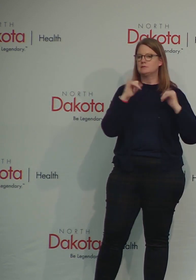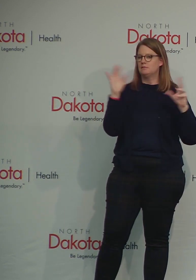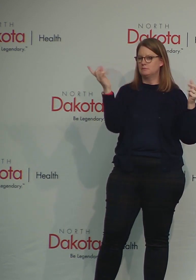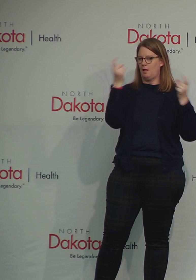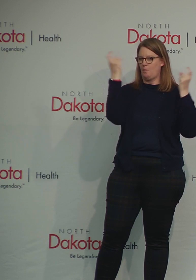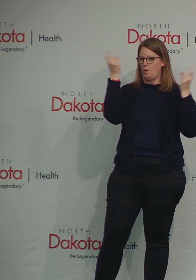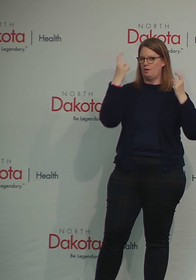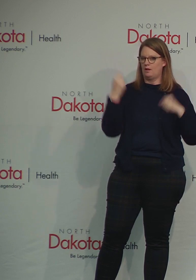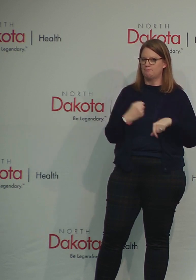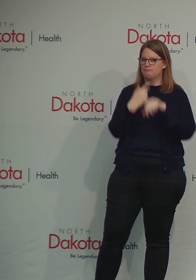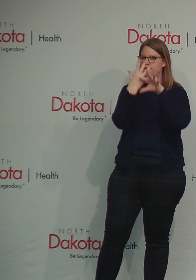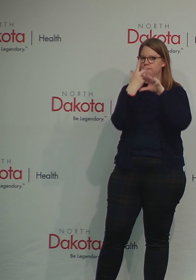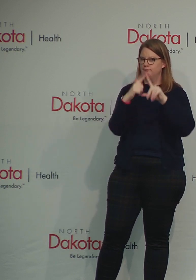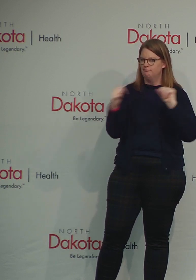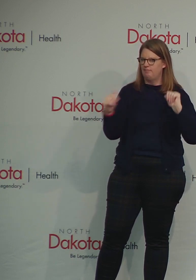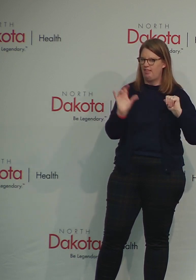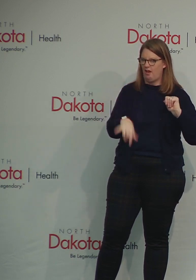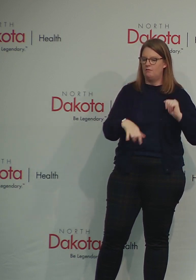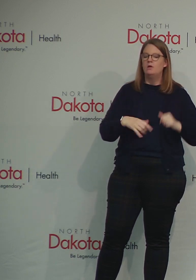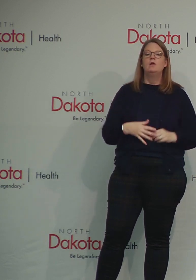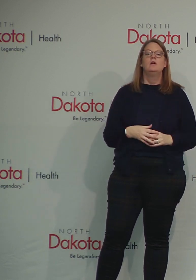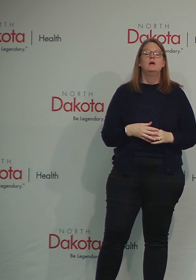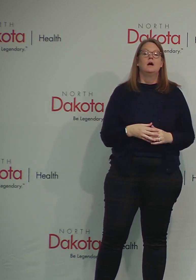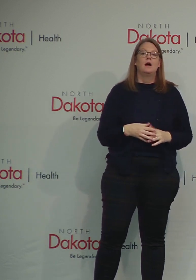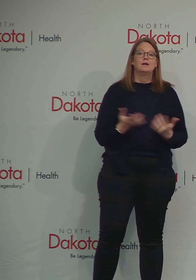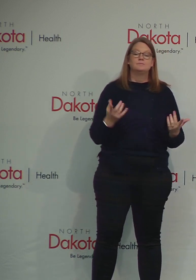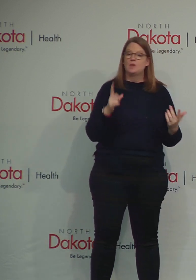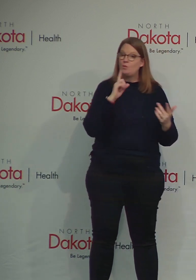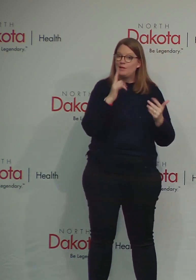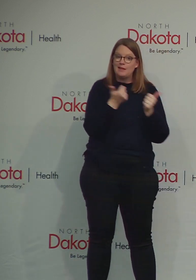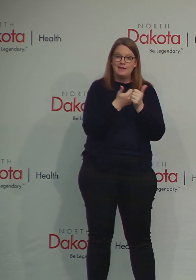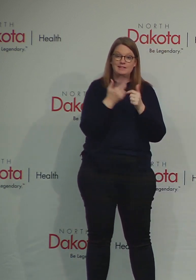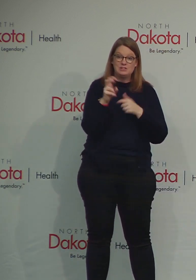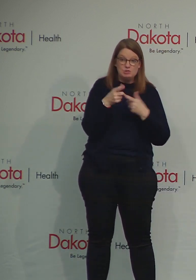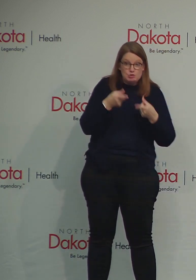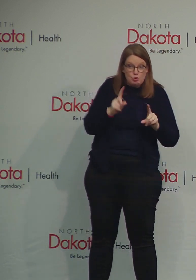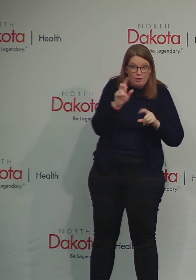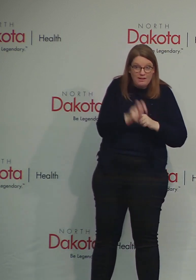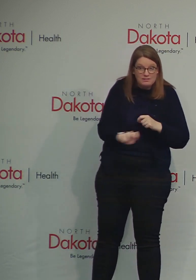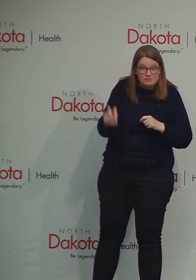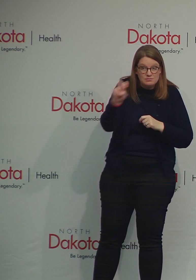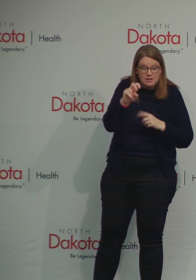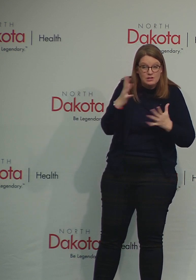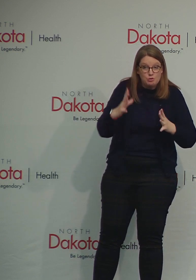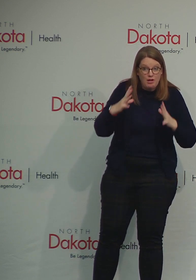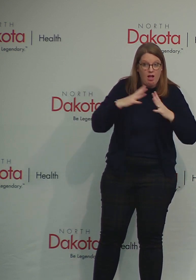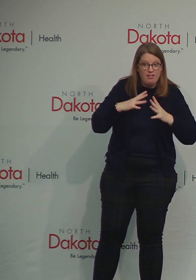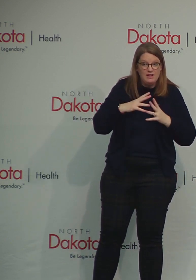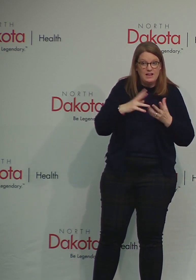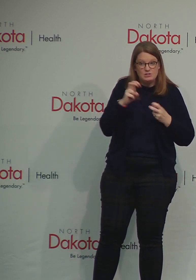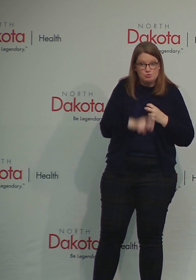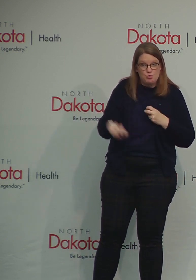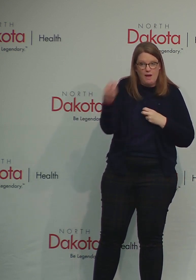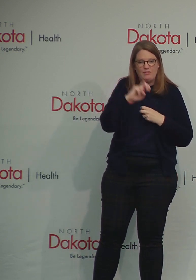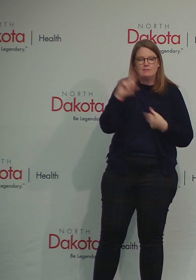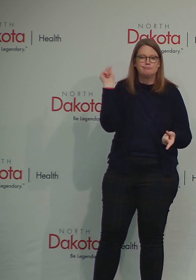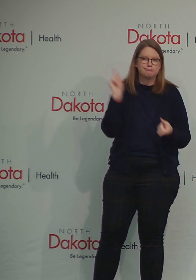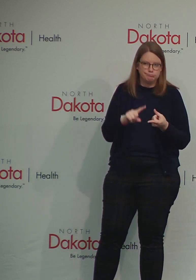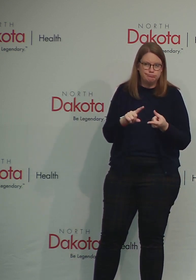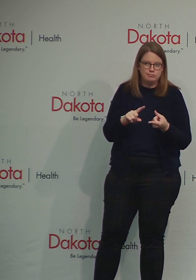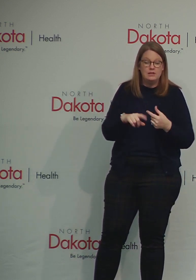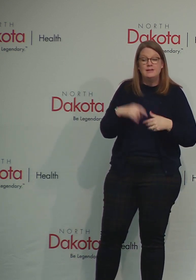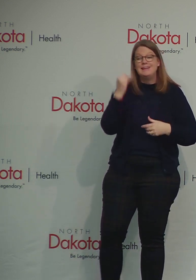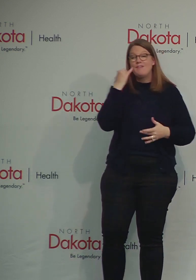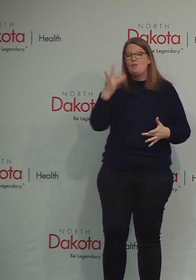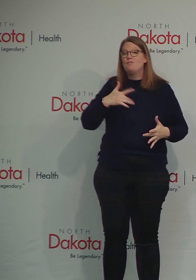virtually. Again, continue to avoid travel over the holidays that are coming up. Keep your group sizes small. And if you